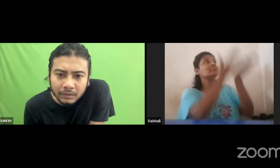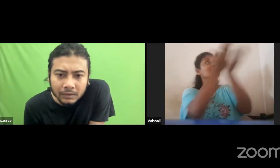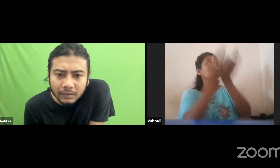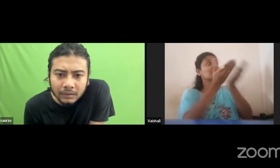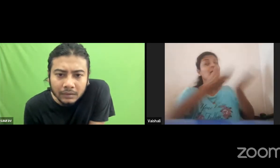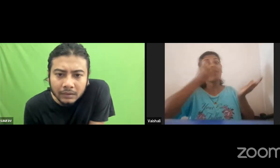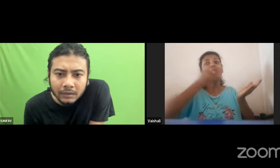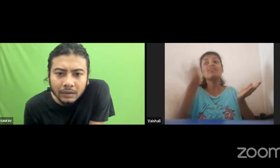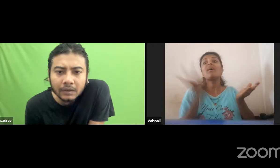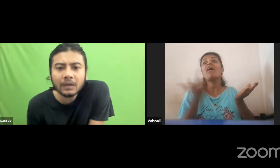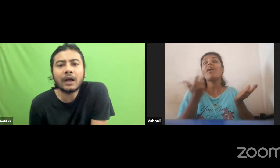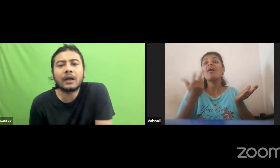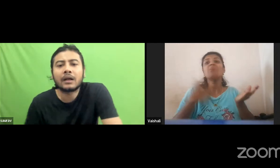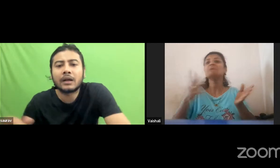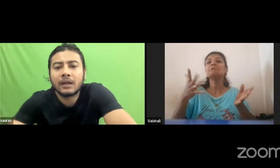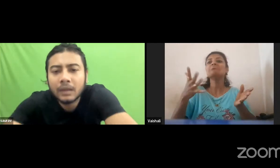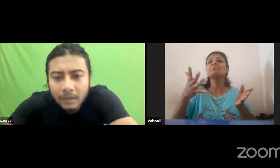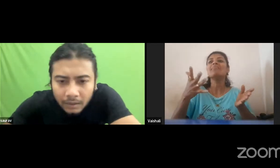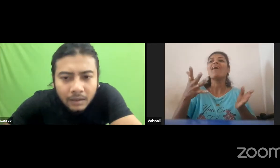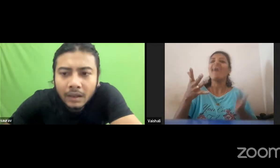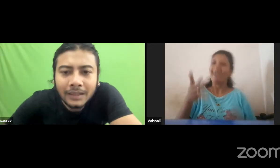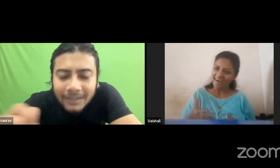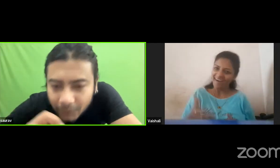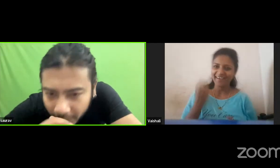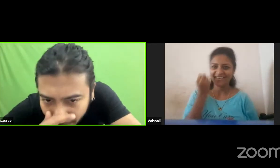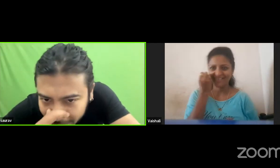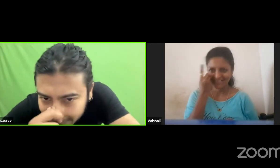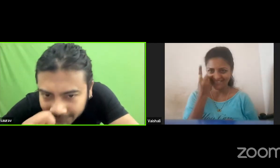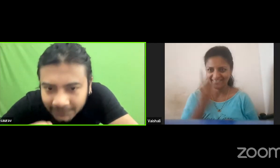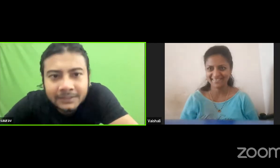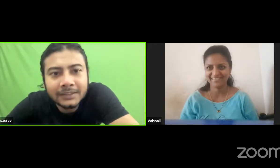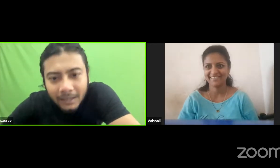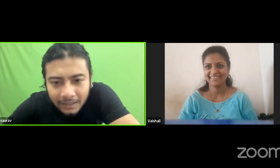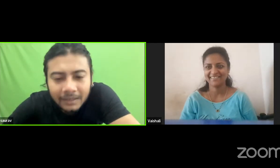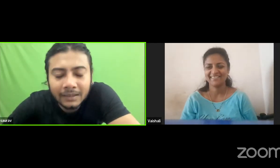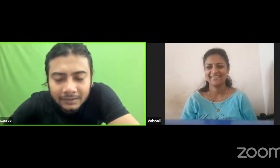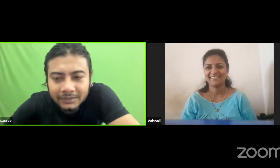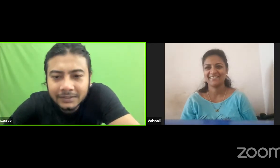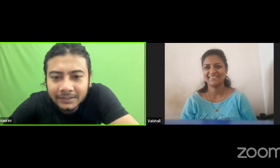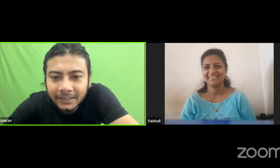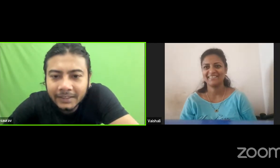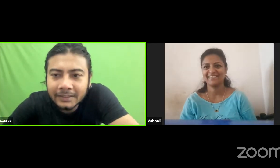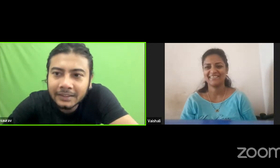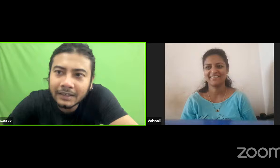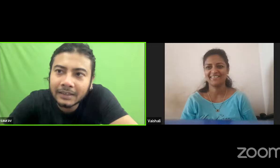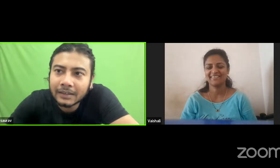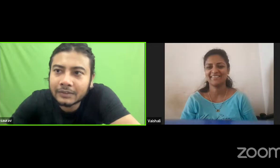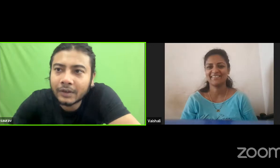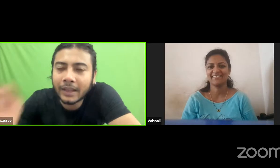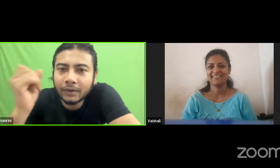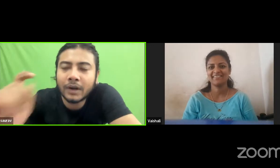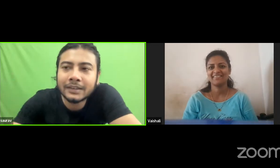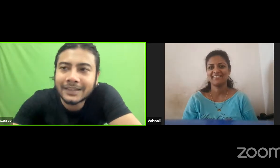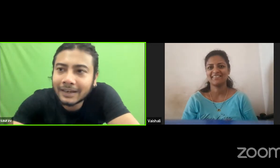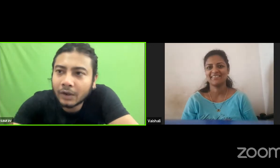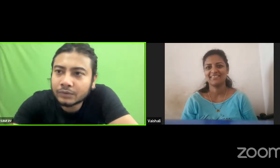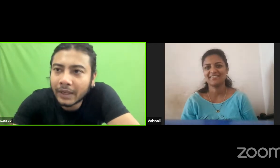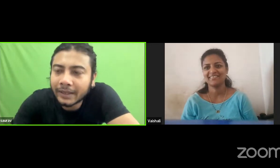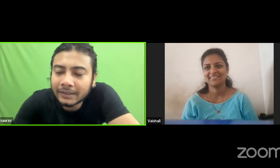Yes, it was on 15th of May. Acha, sorry, Mataji, she's saying, sorry, I could understand. Now I understand.